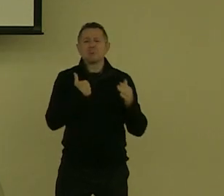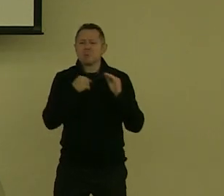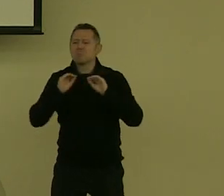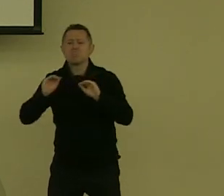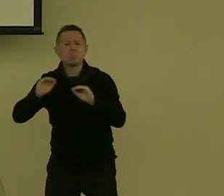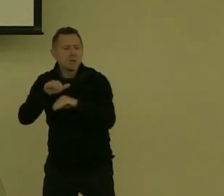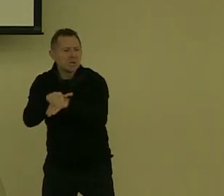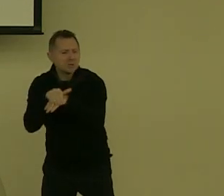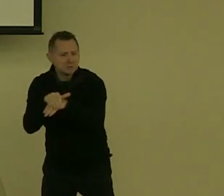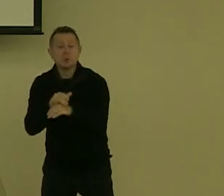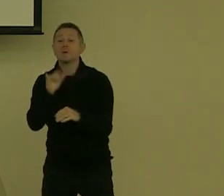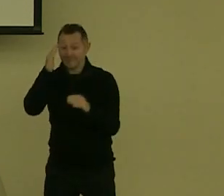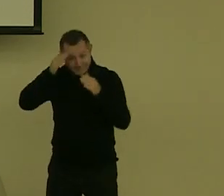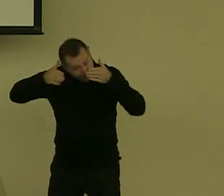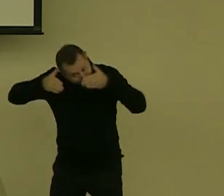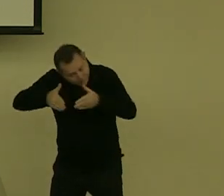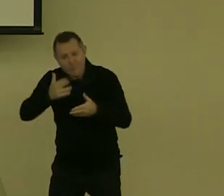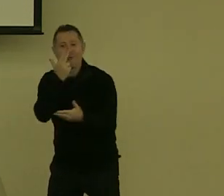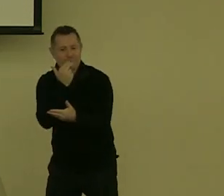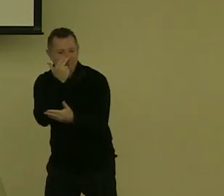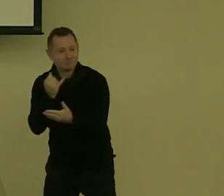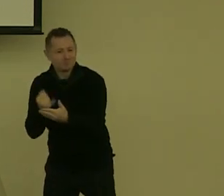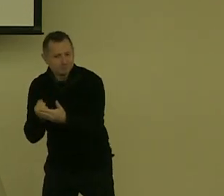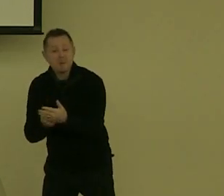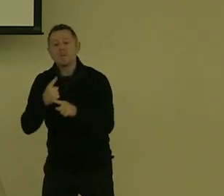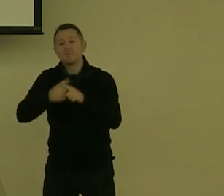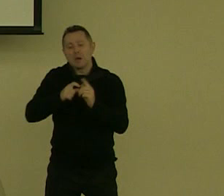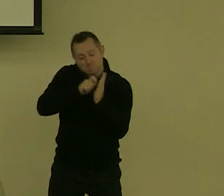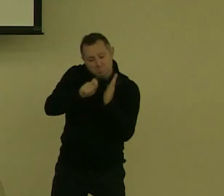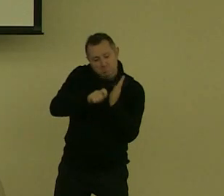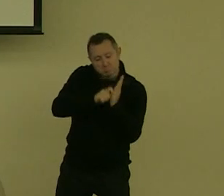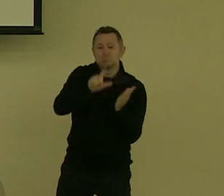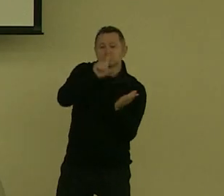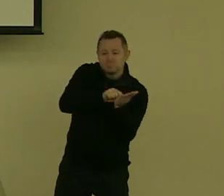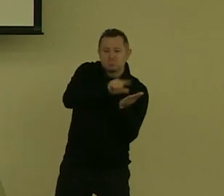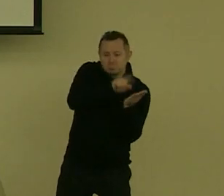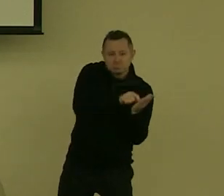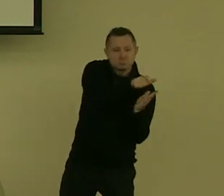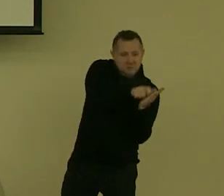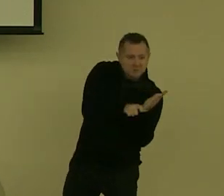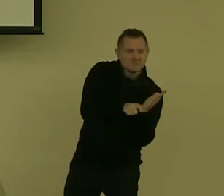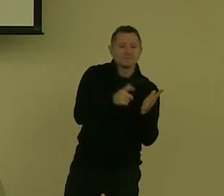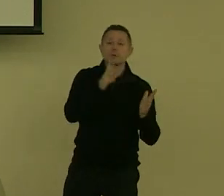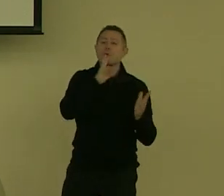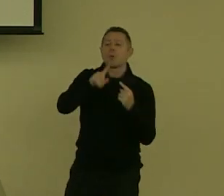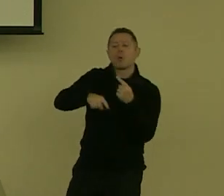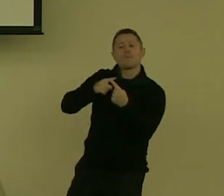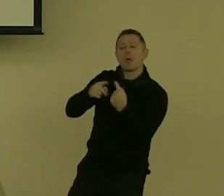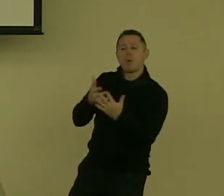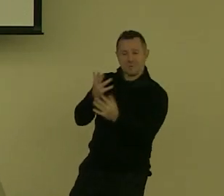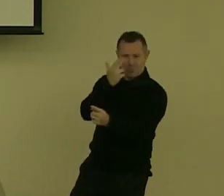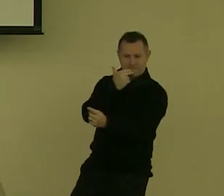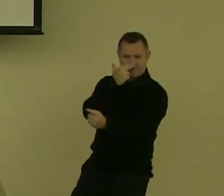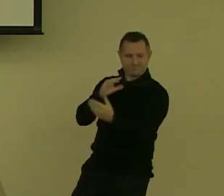classroom. I've published a lot of different articles, contributions on comic studies, and host of subject matter. But I